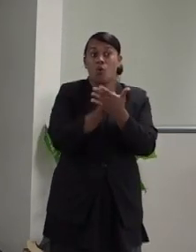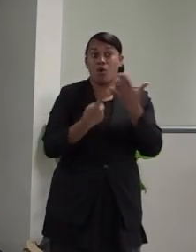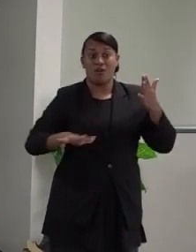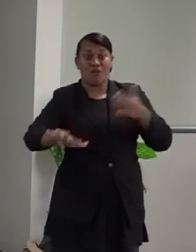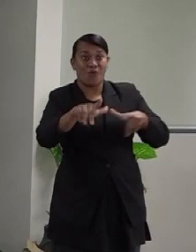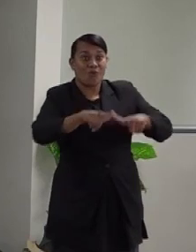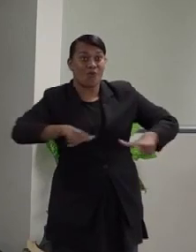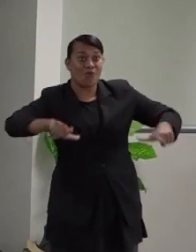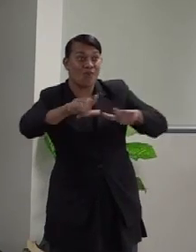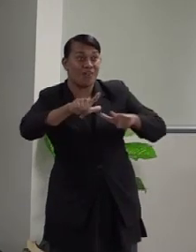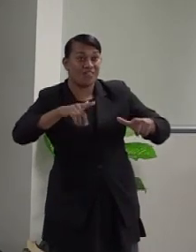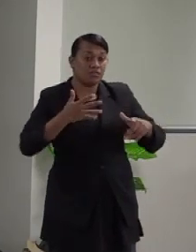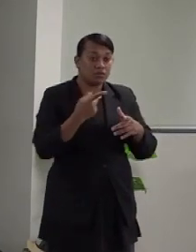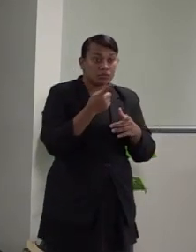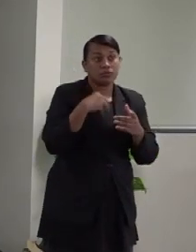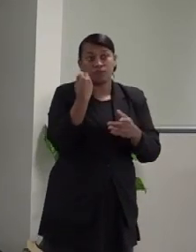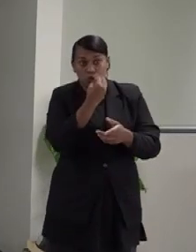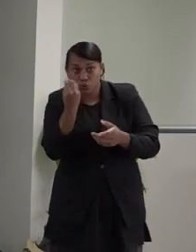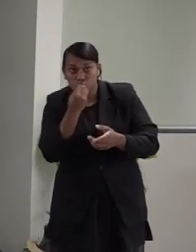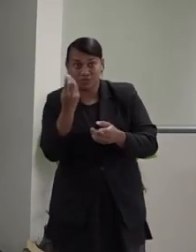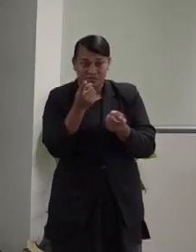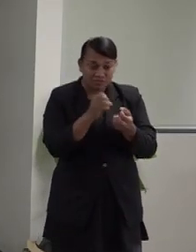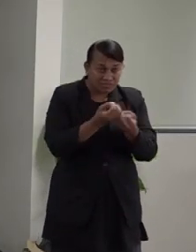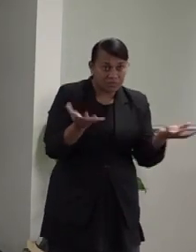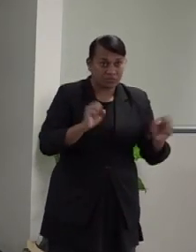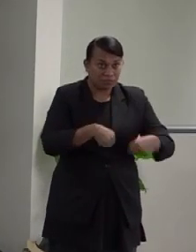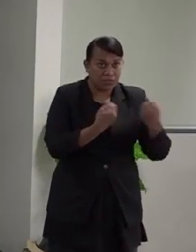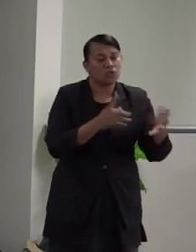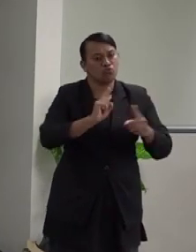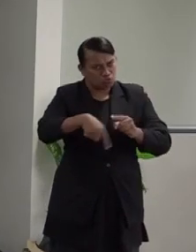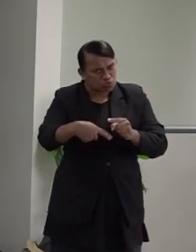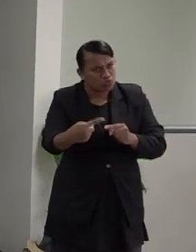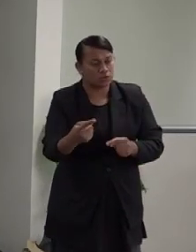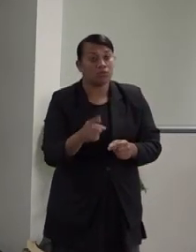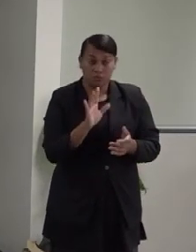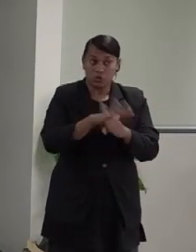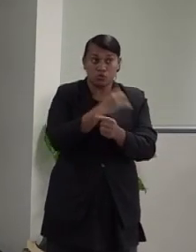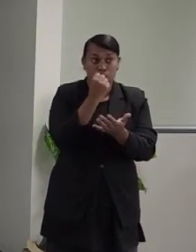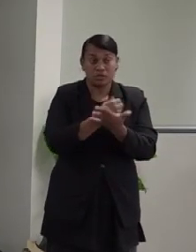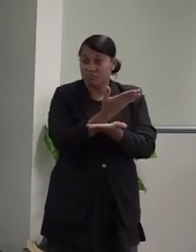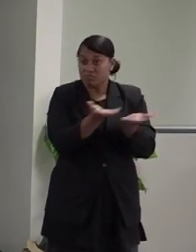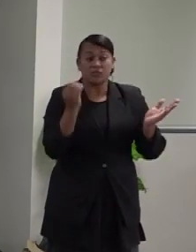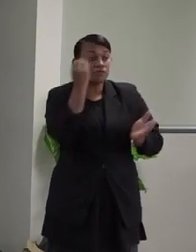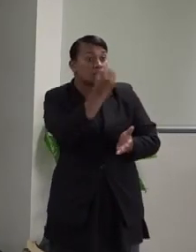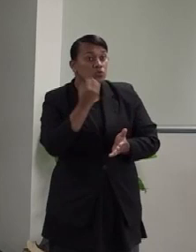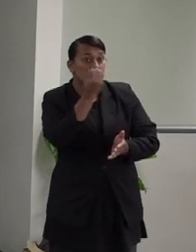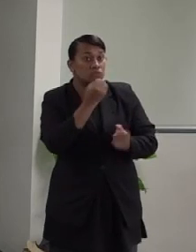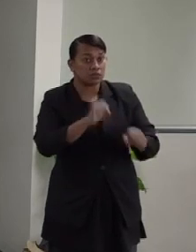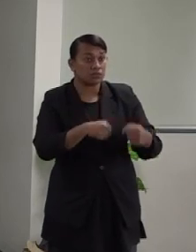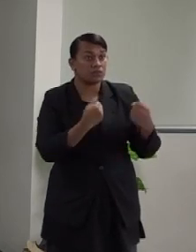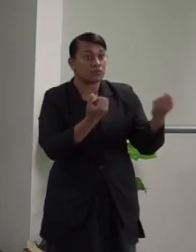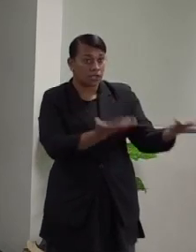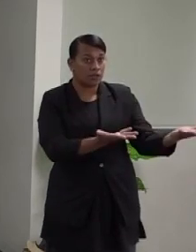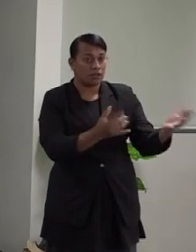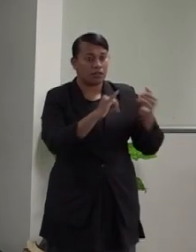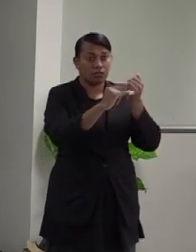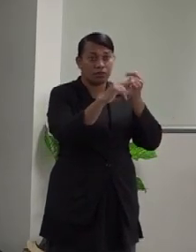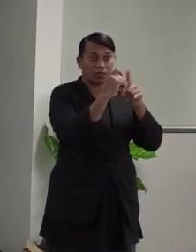but decreased frequency to ensure food and other essential goods are supplied across our